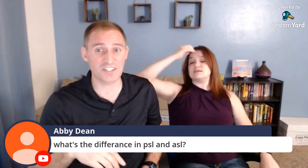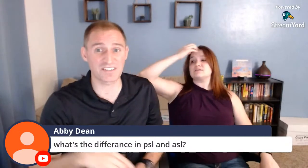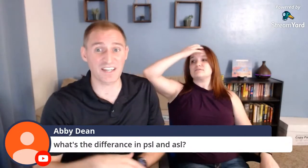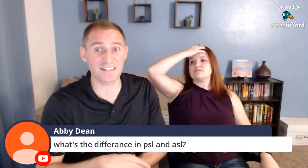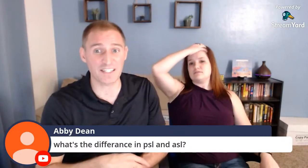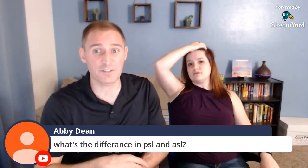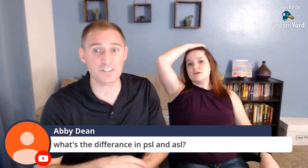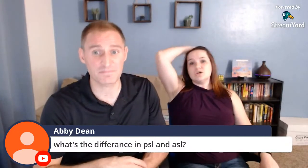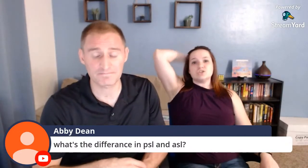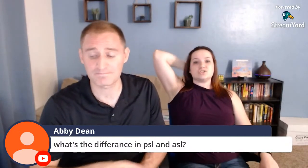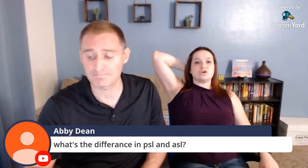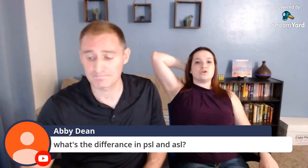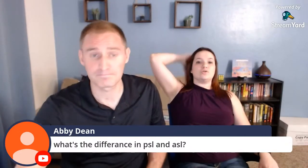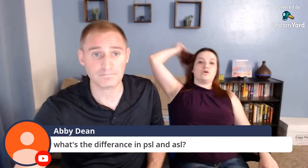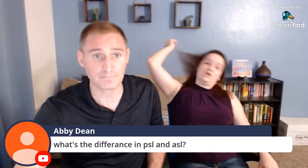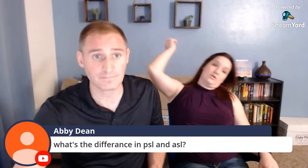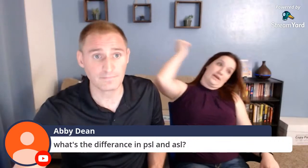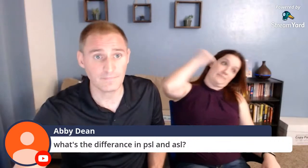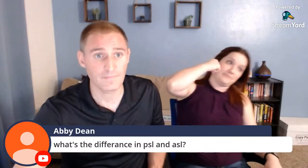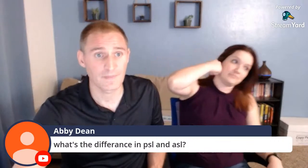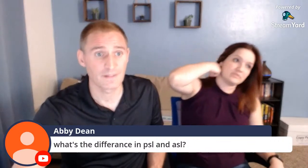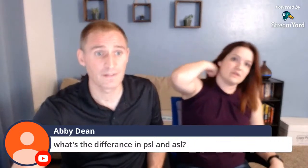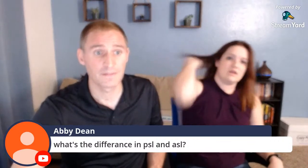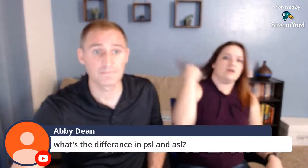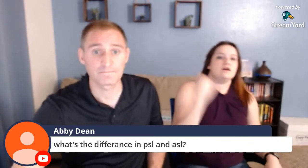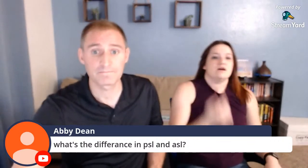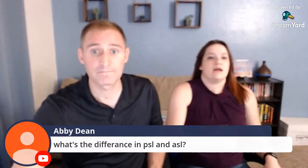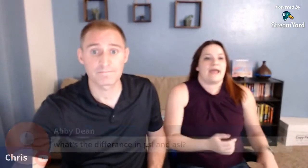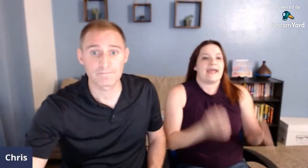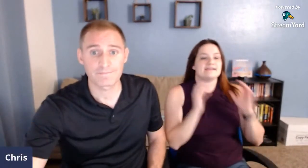PSE. Pigeon Sign Language. So, okay.